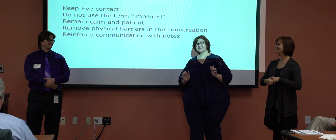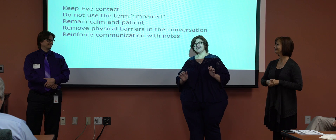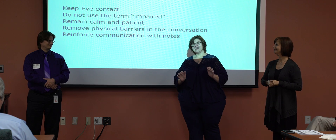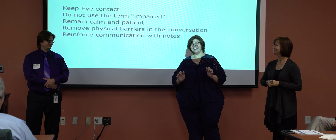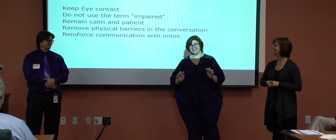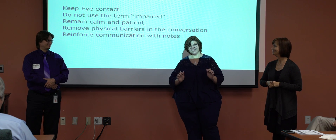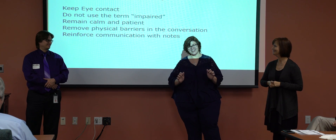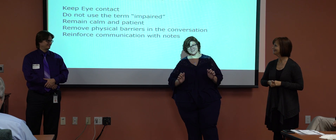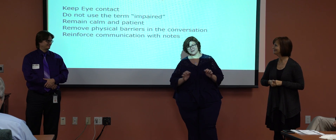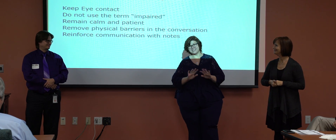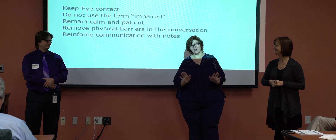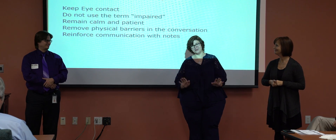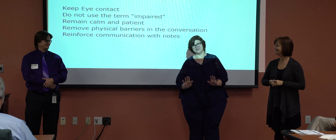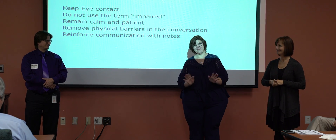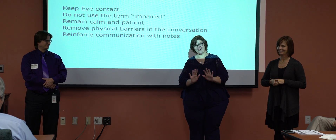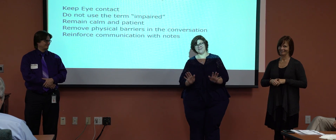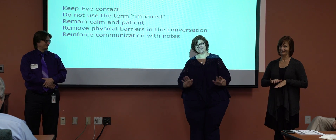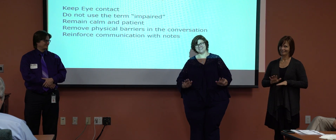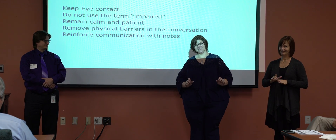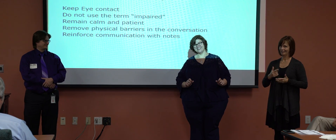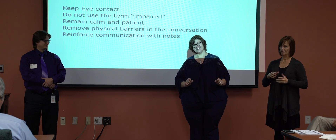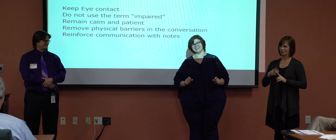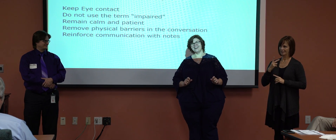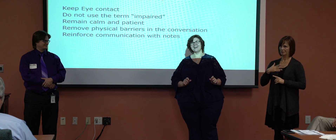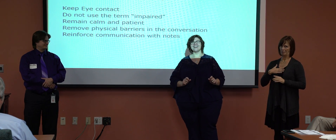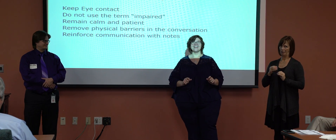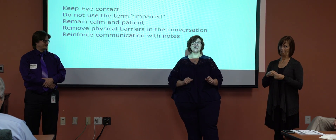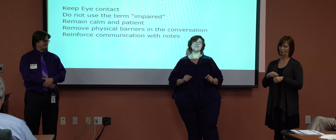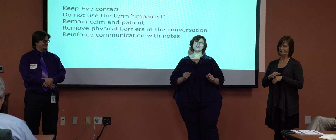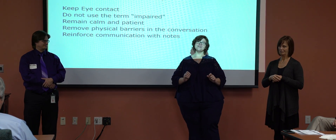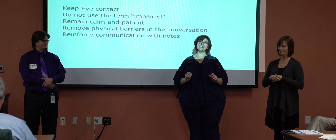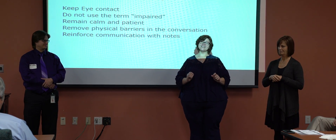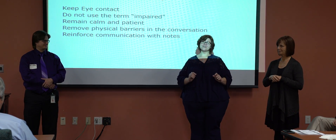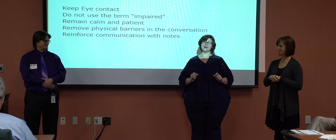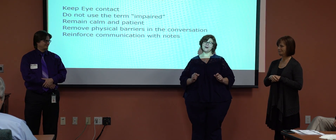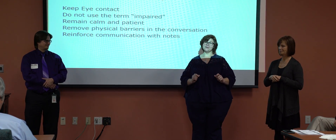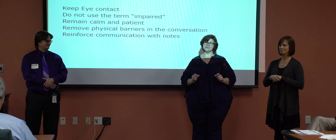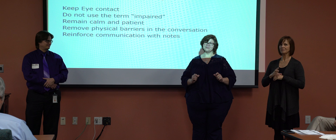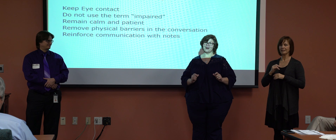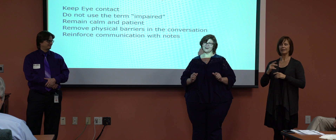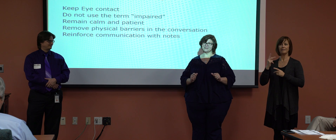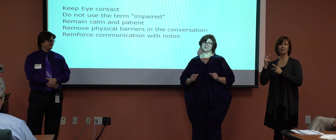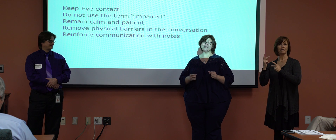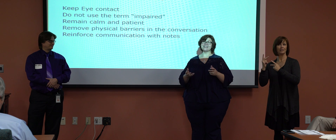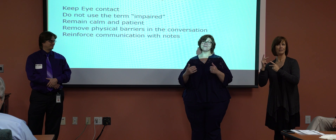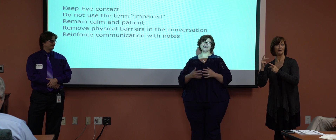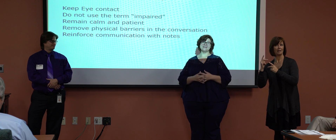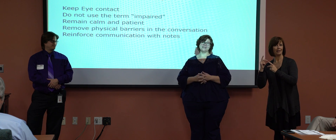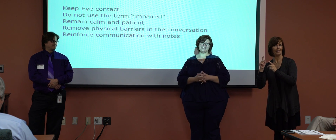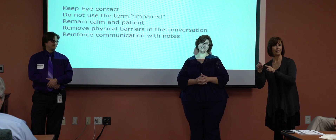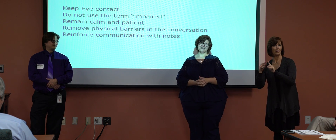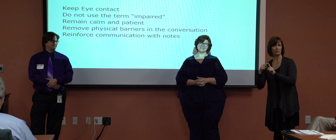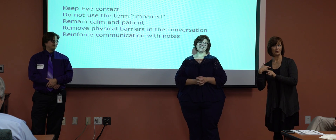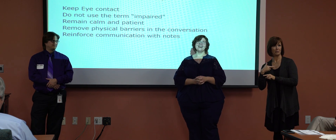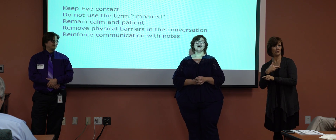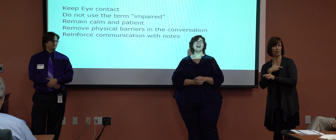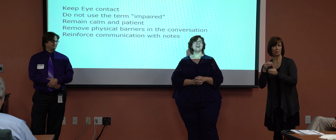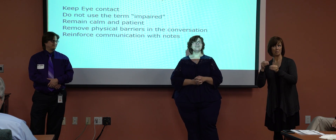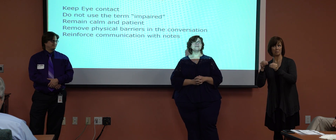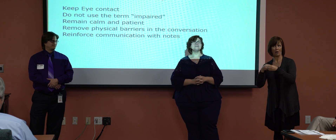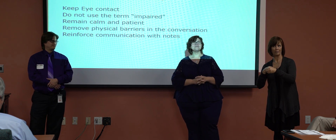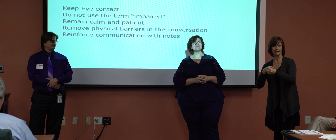I do. Yes, please don't come in my office. If you do visit the wrong office, please give me a couple days' notice.